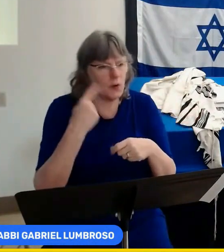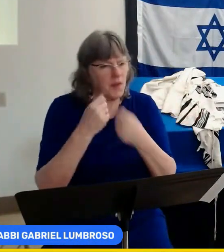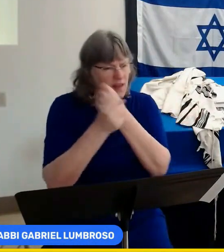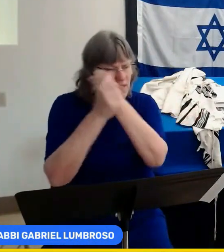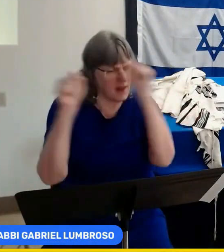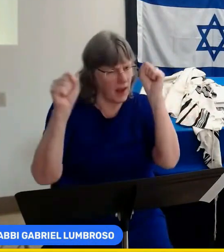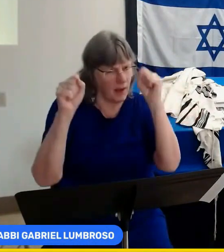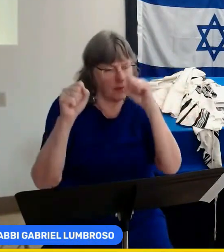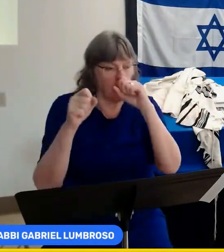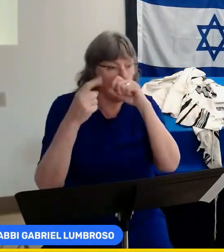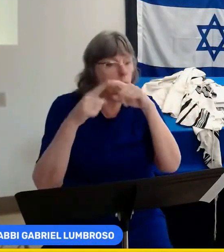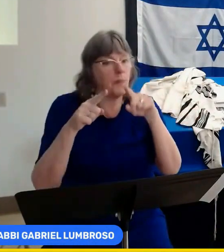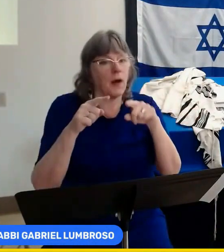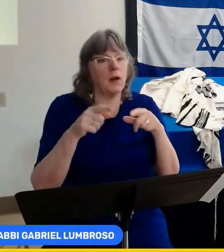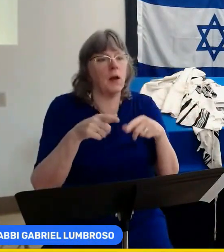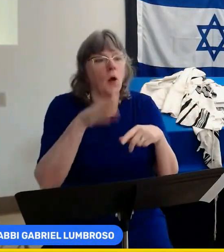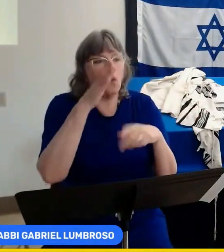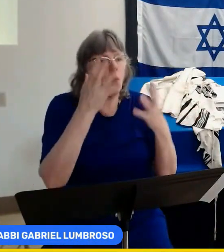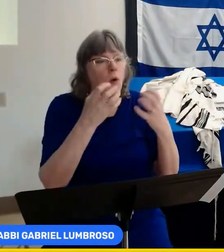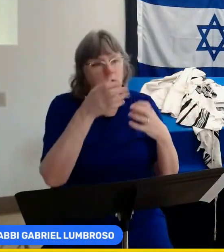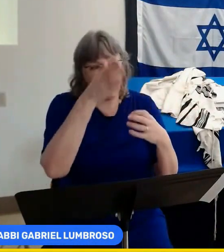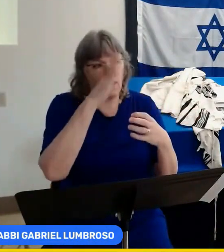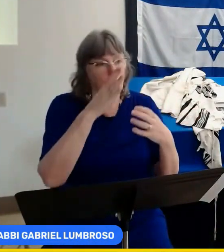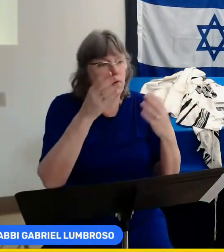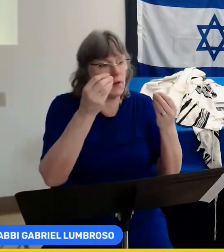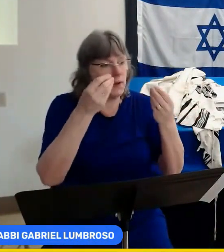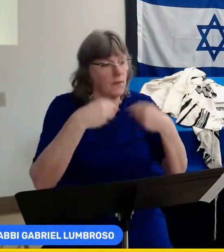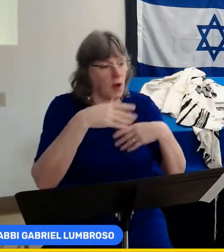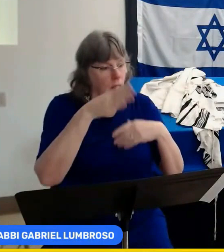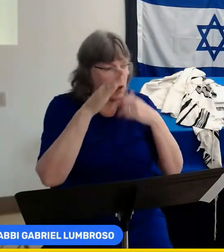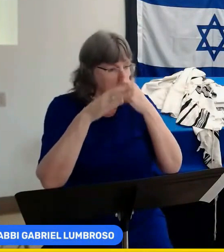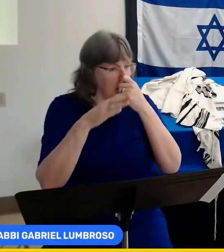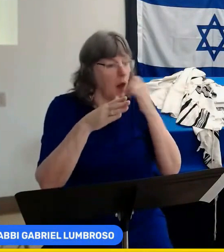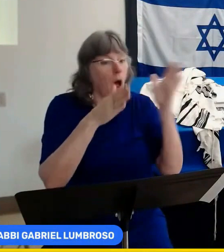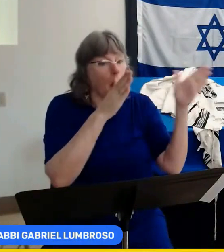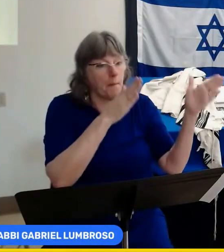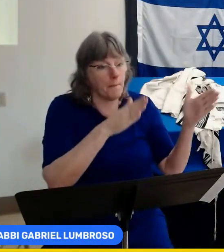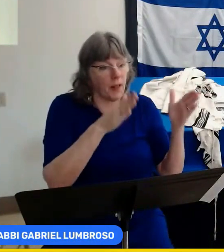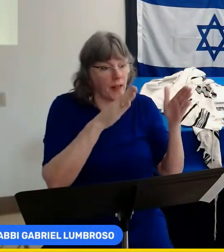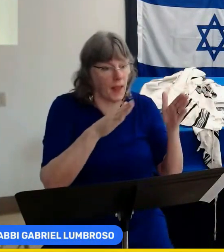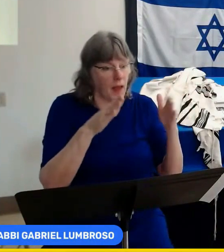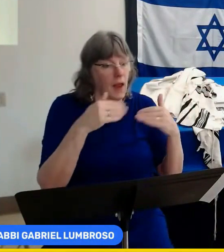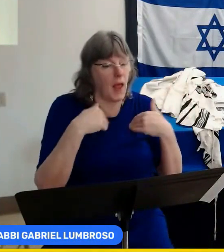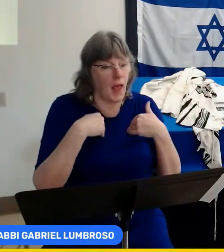So I want to make sure I have my white paper. It fell.